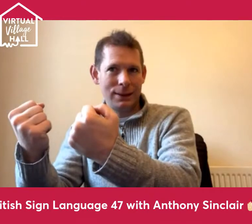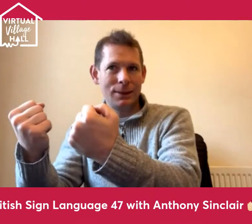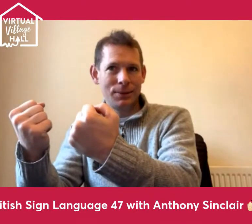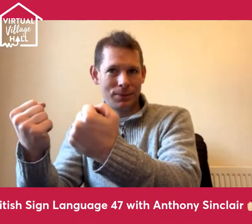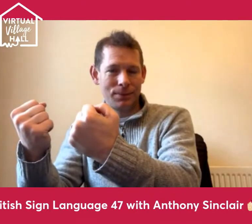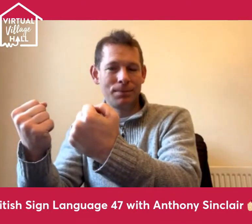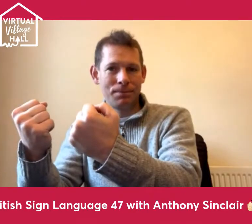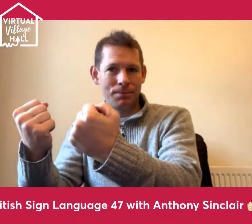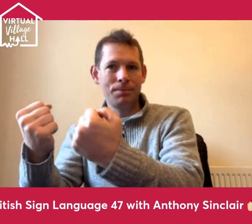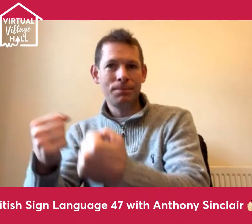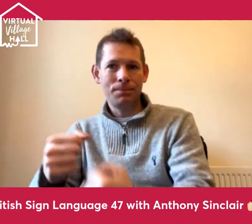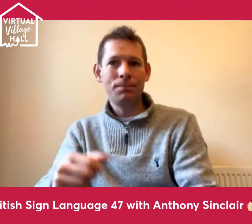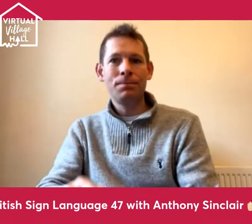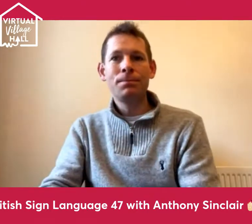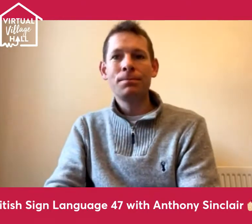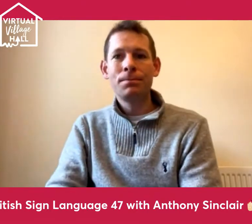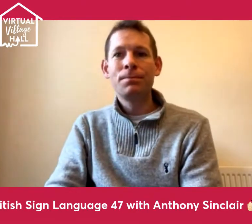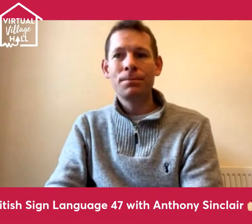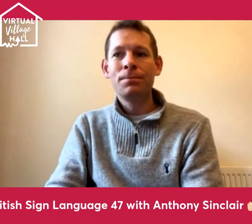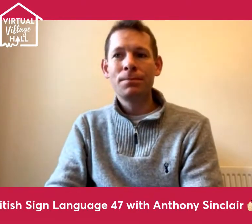So it's I, car, drive.